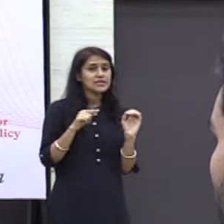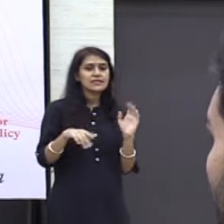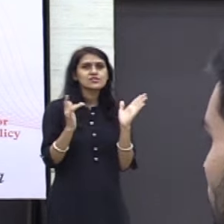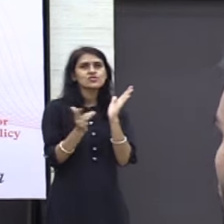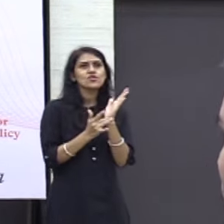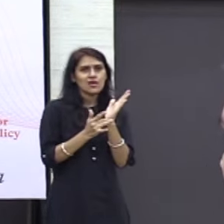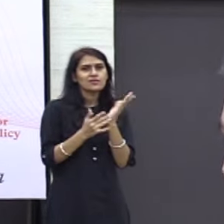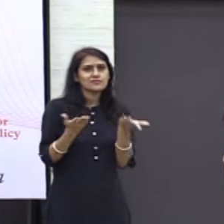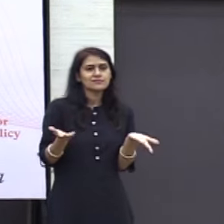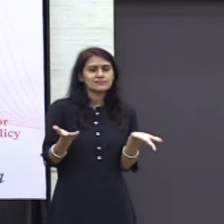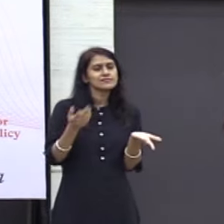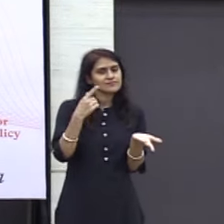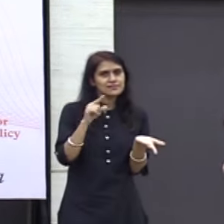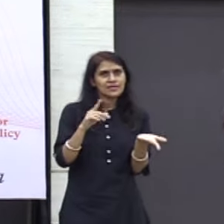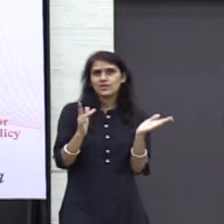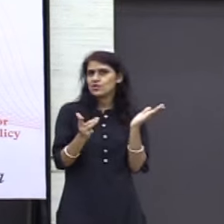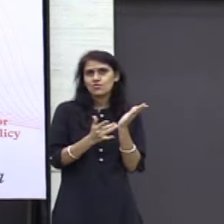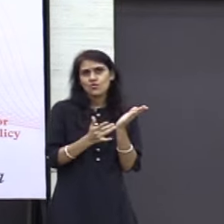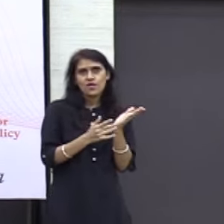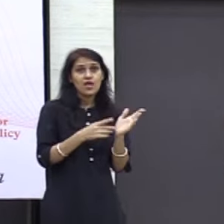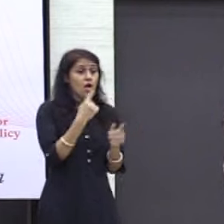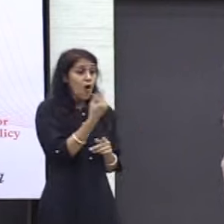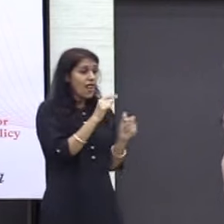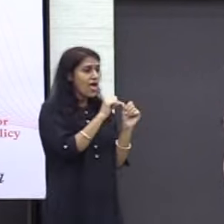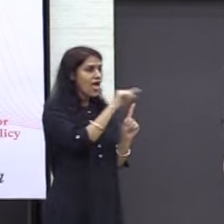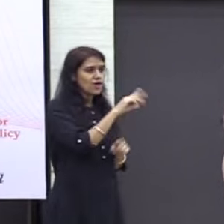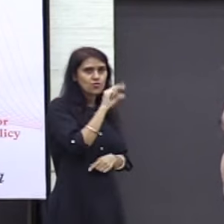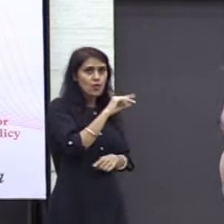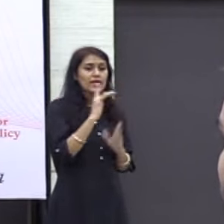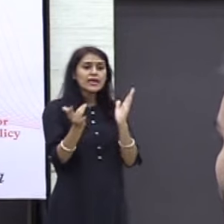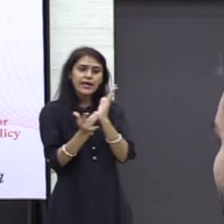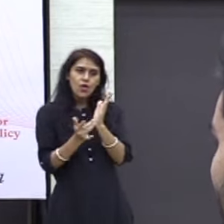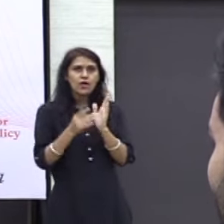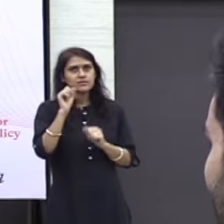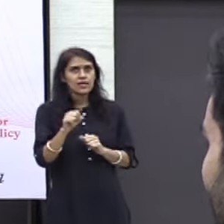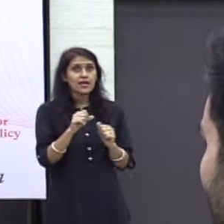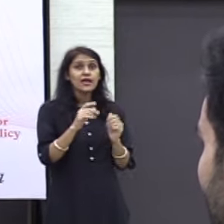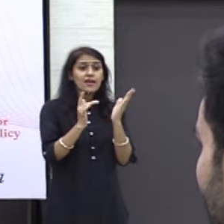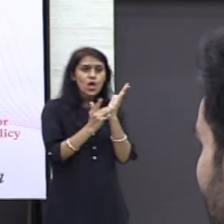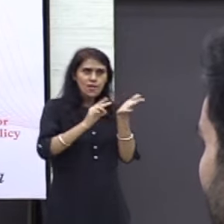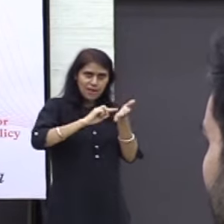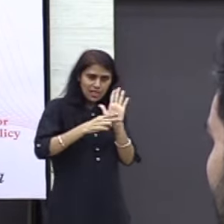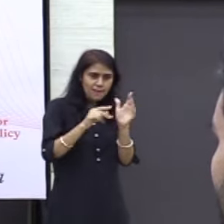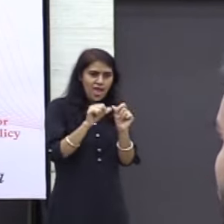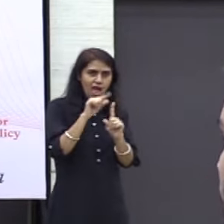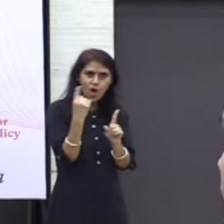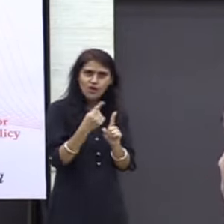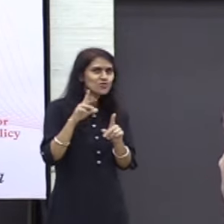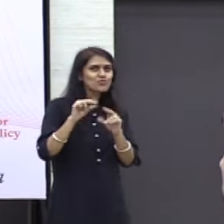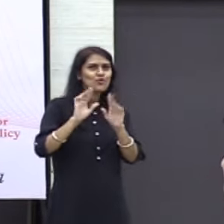technology. Technology is still evolving. Technology, not by itself AI. Technology is not necessarily AI. But for example, if you